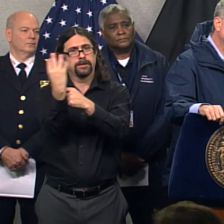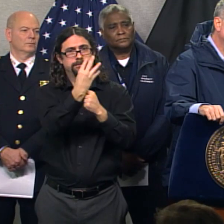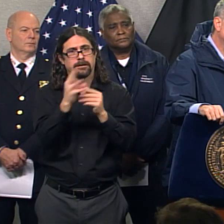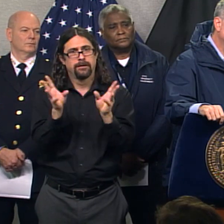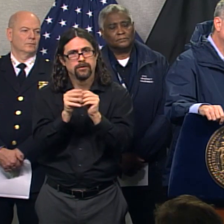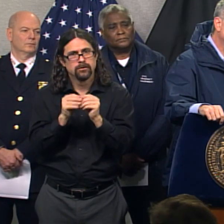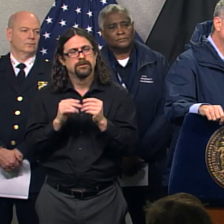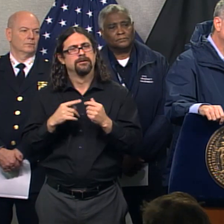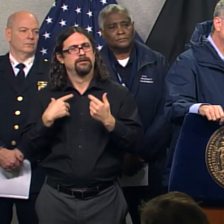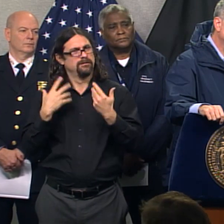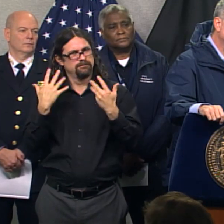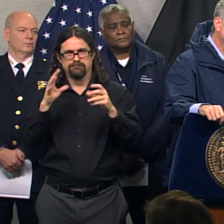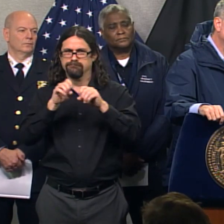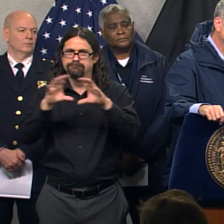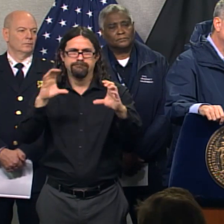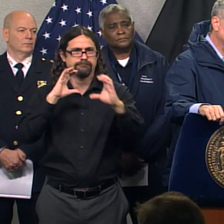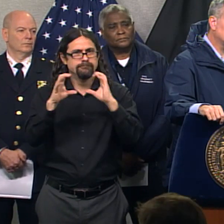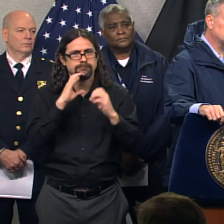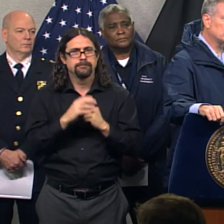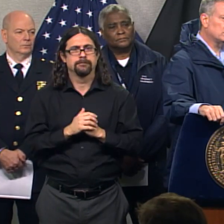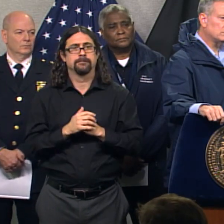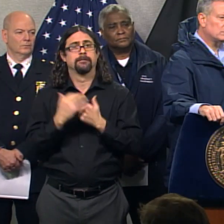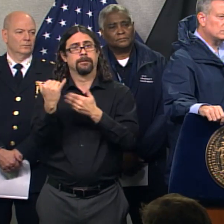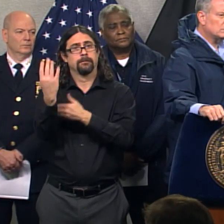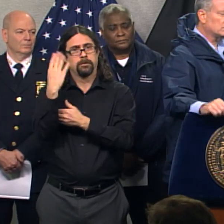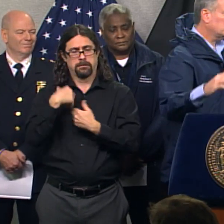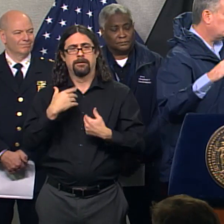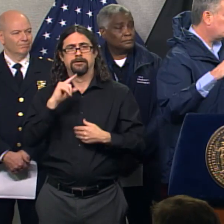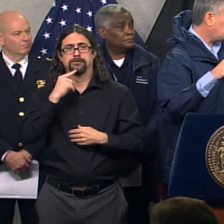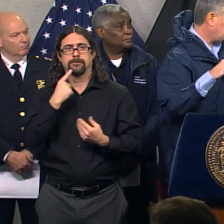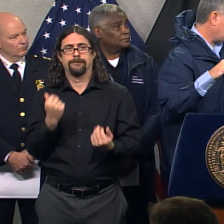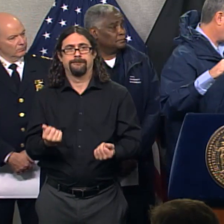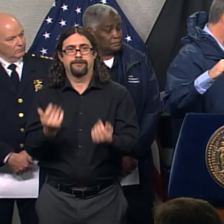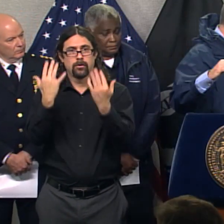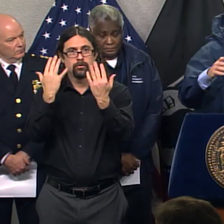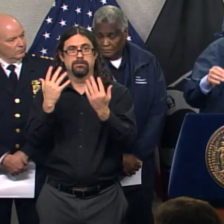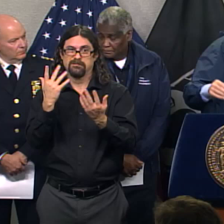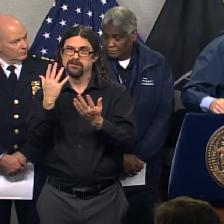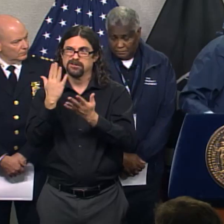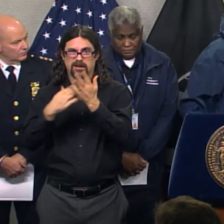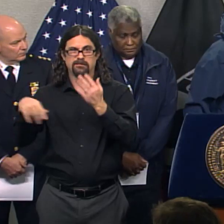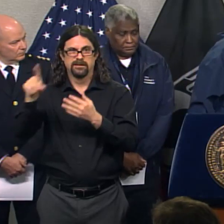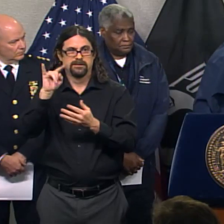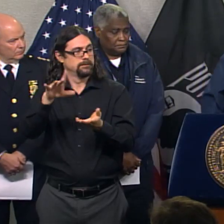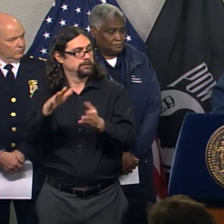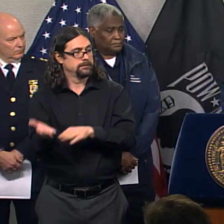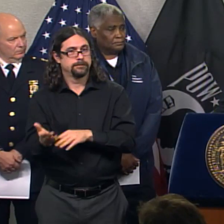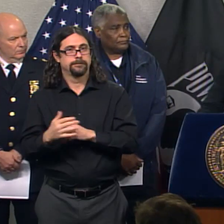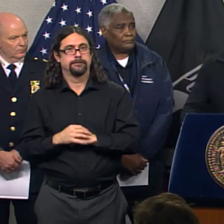know a couple of firefighters were injured. Was the snow at all a factor in the response to that fire?